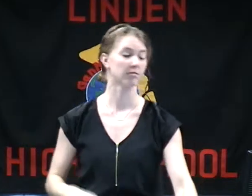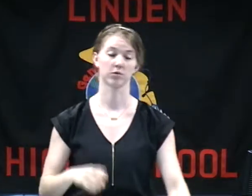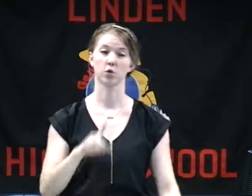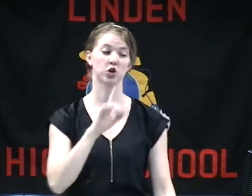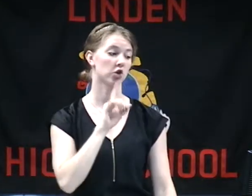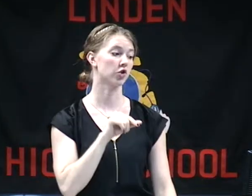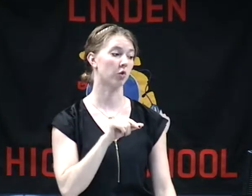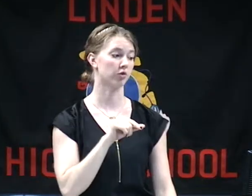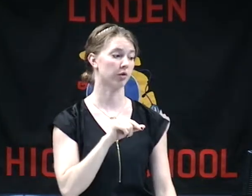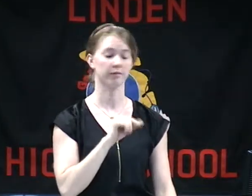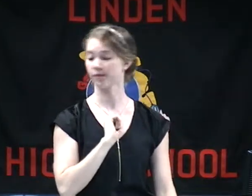Just so true.